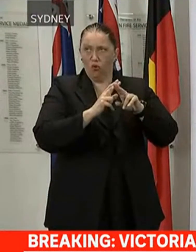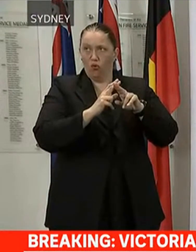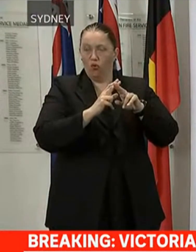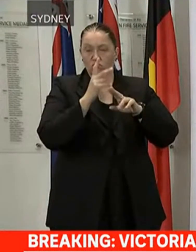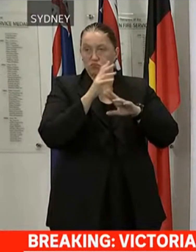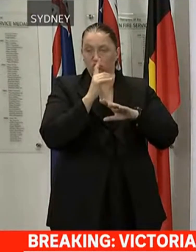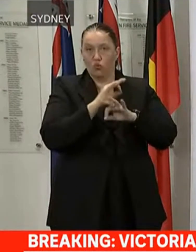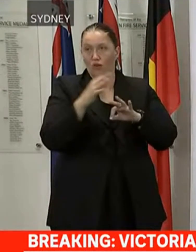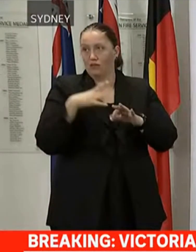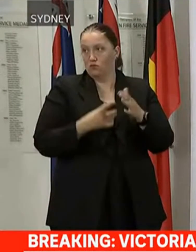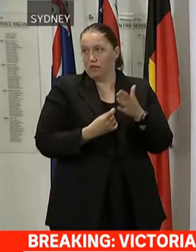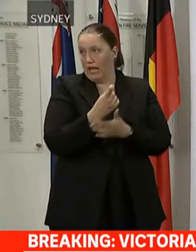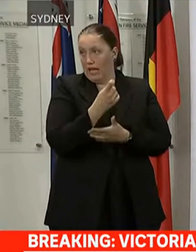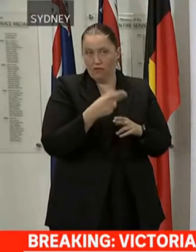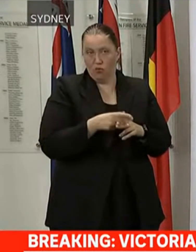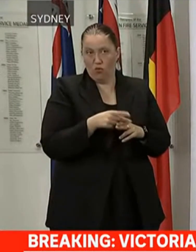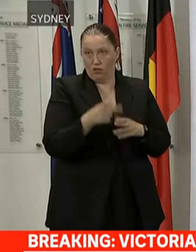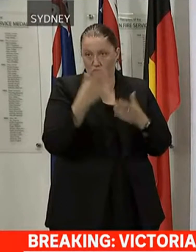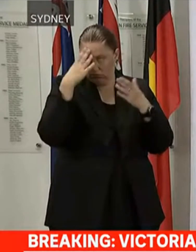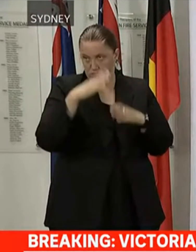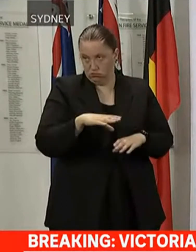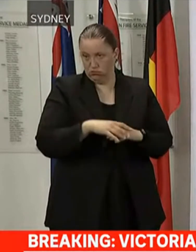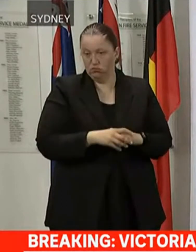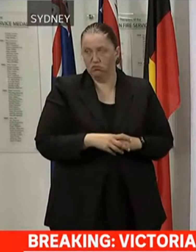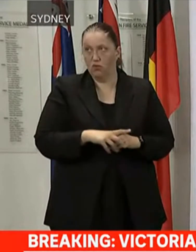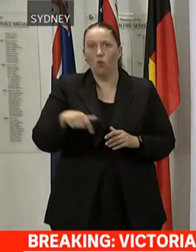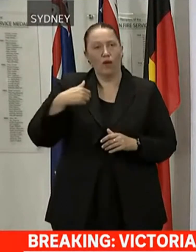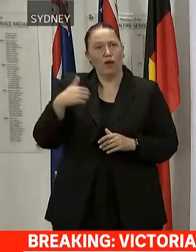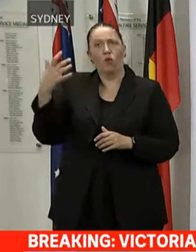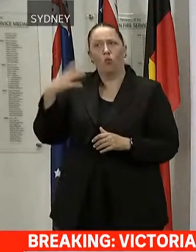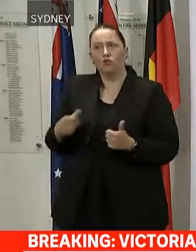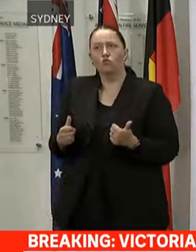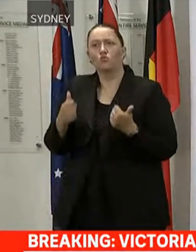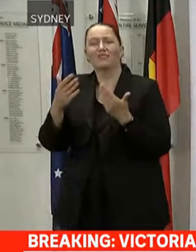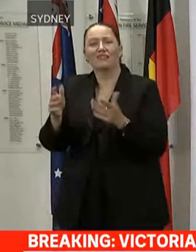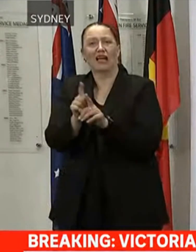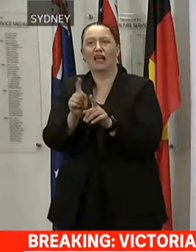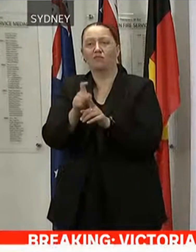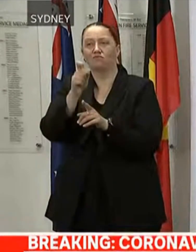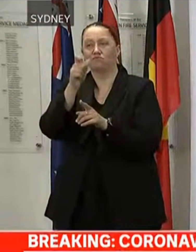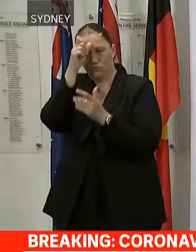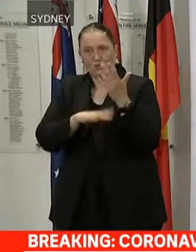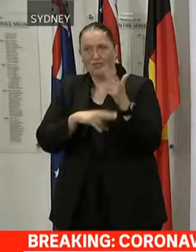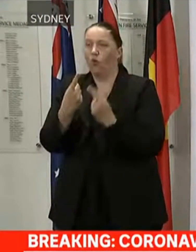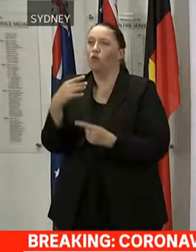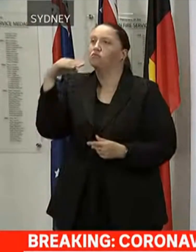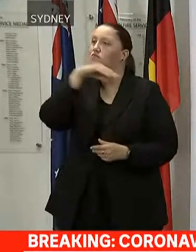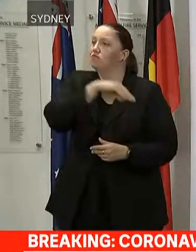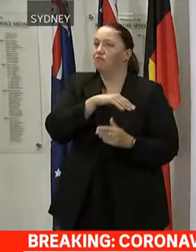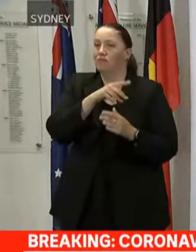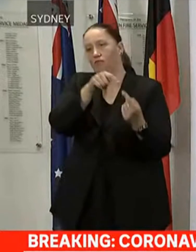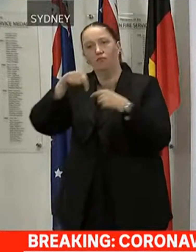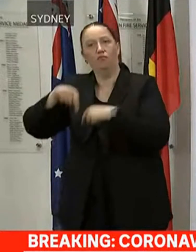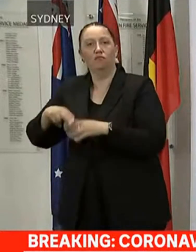grace period for New South Wales residents returning from Victoria. We feel there are a number of applications for on